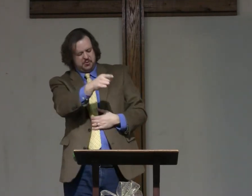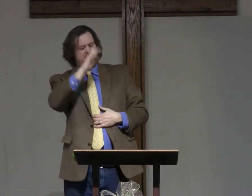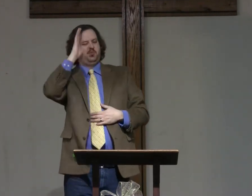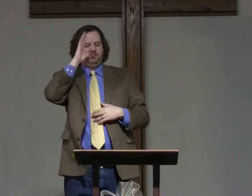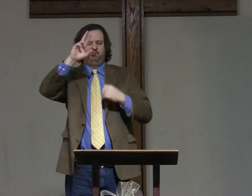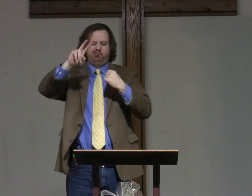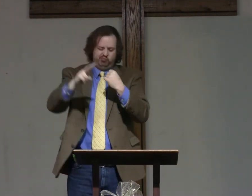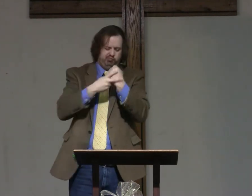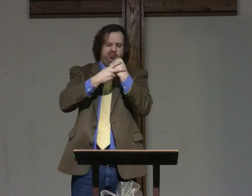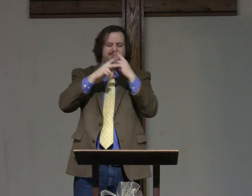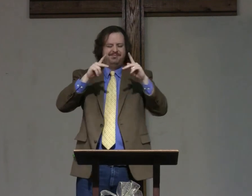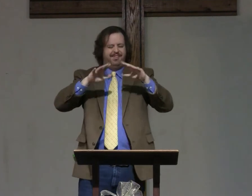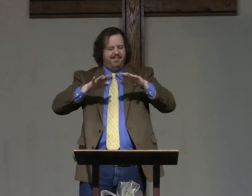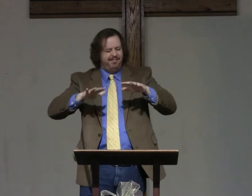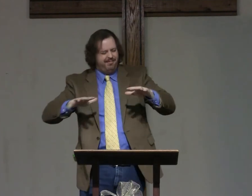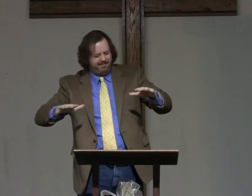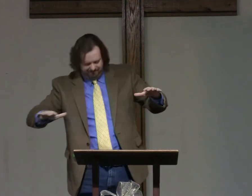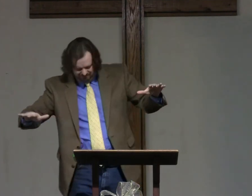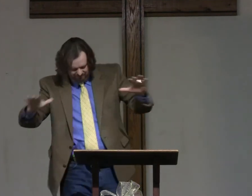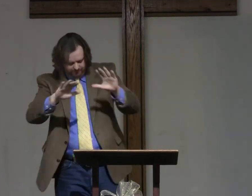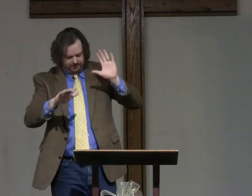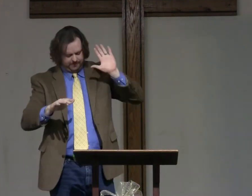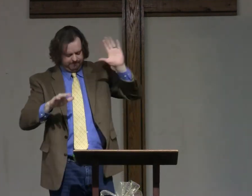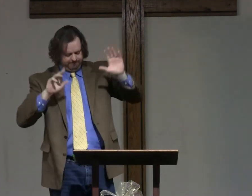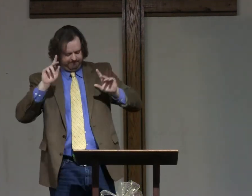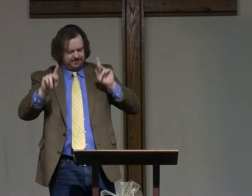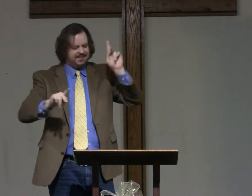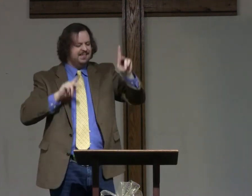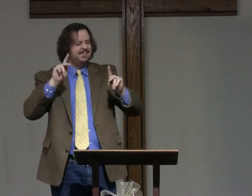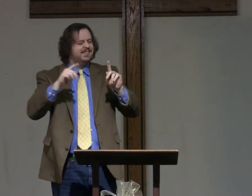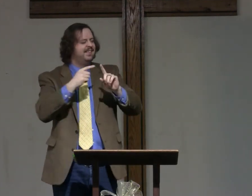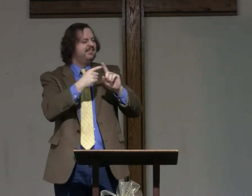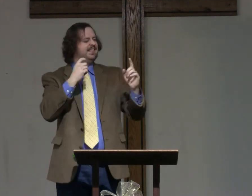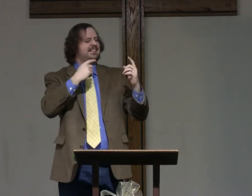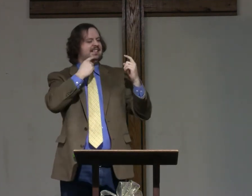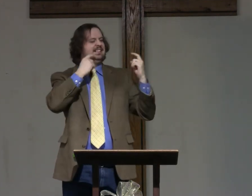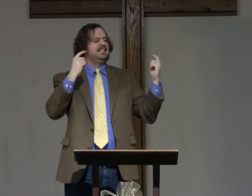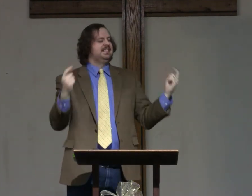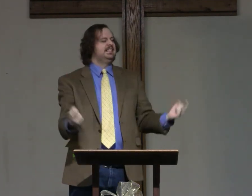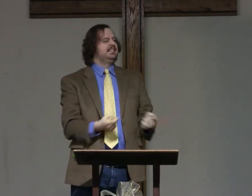For he will save his people from their sins.